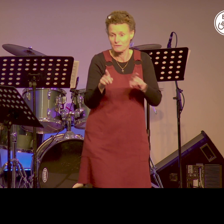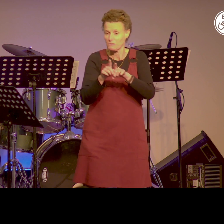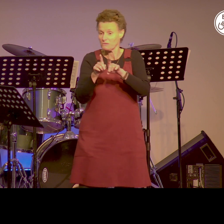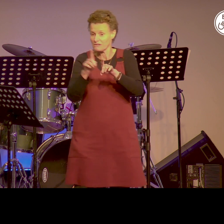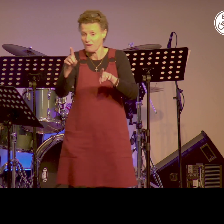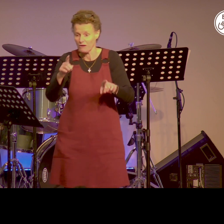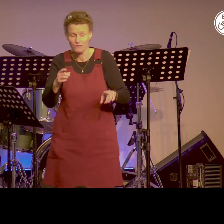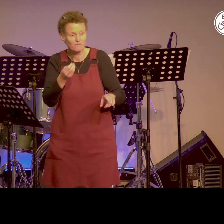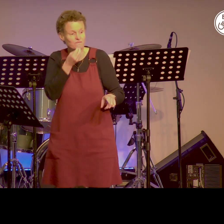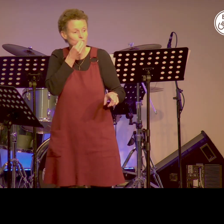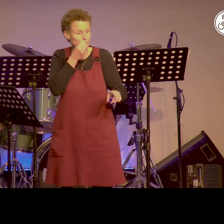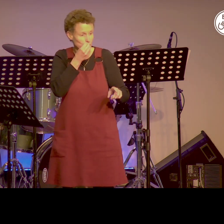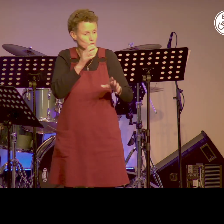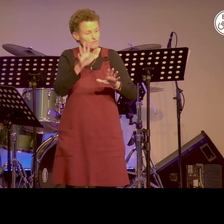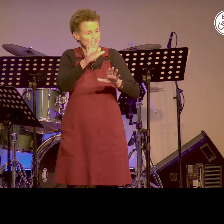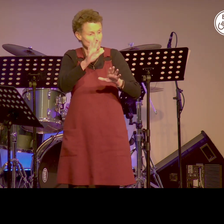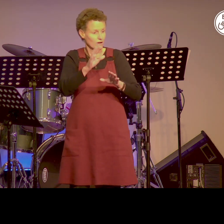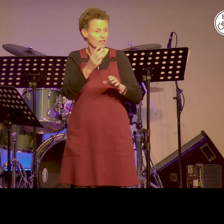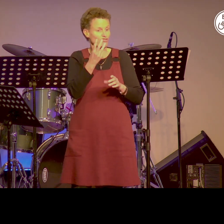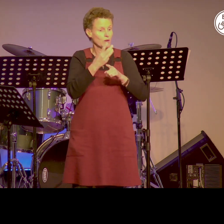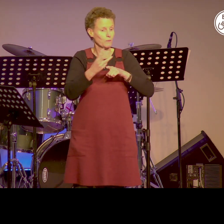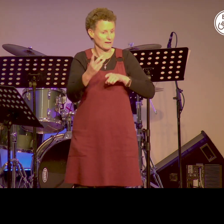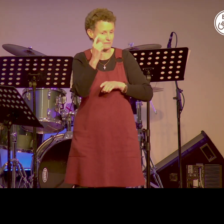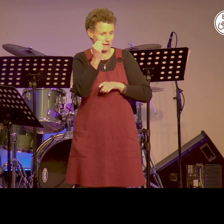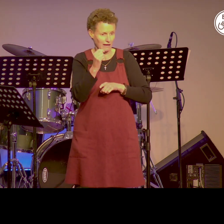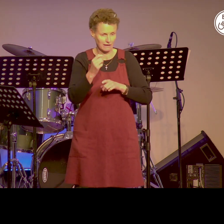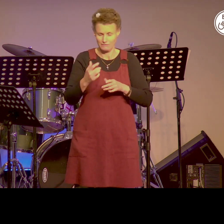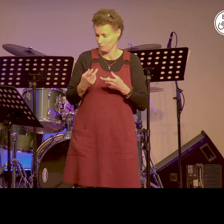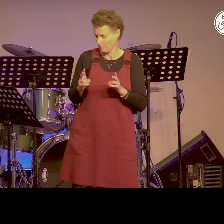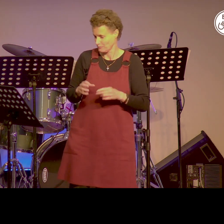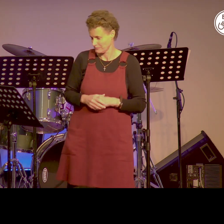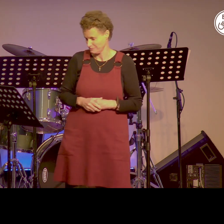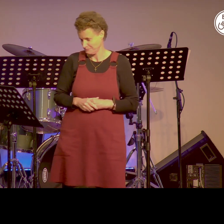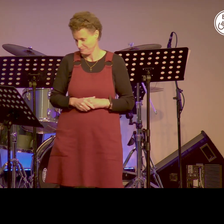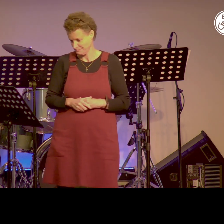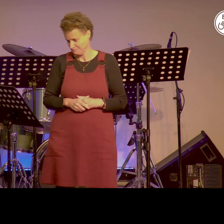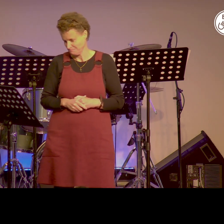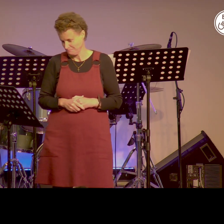without any water. But also you can survive without food for about 3 weeks.